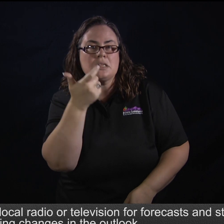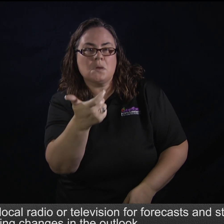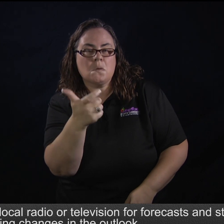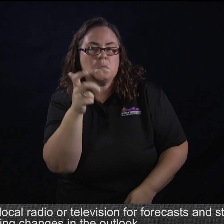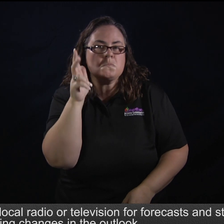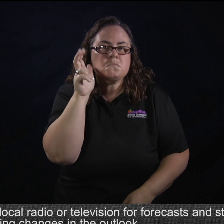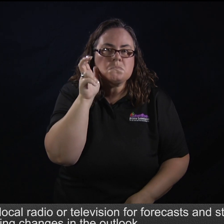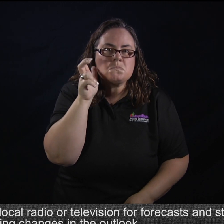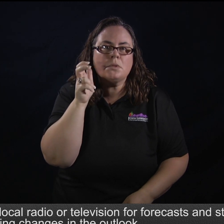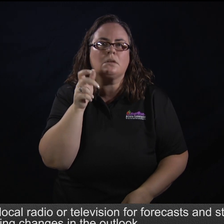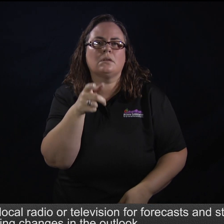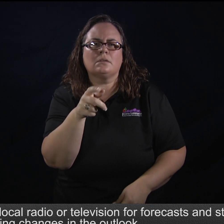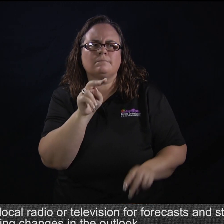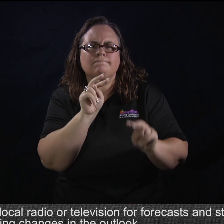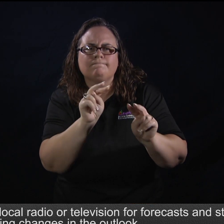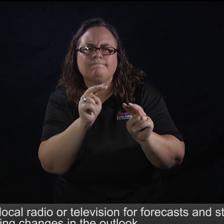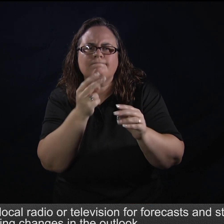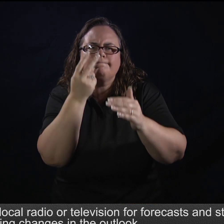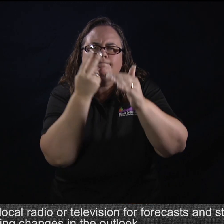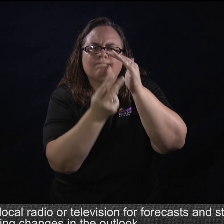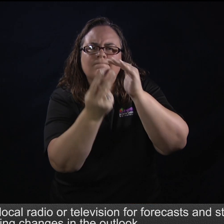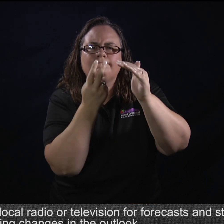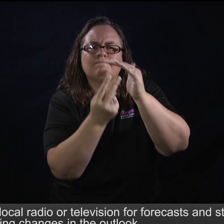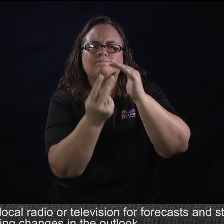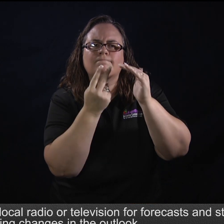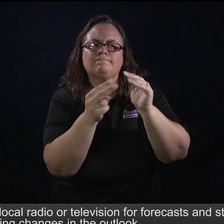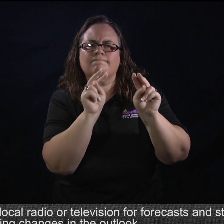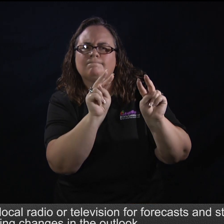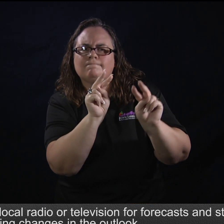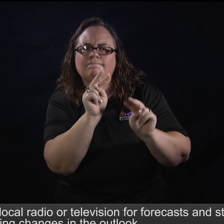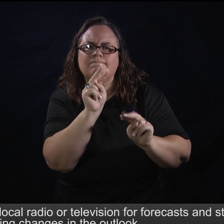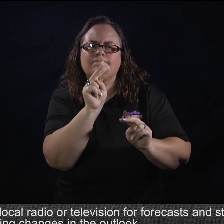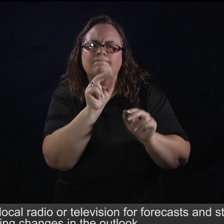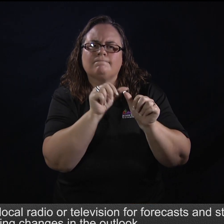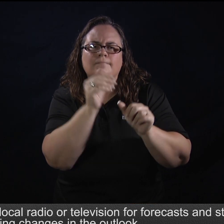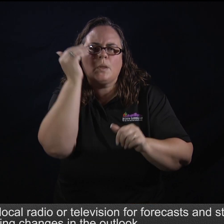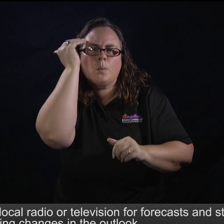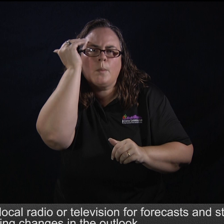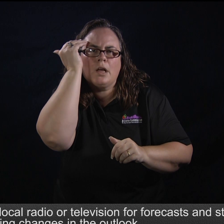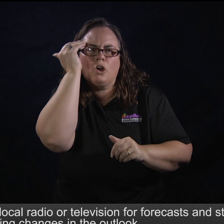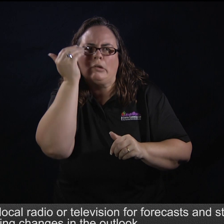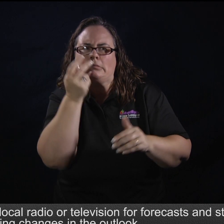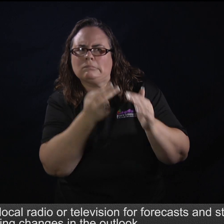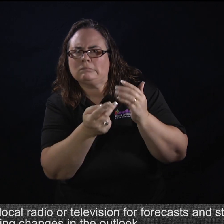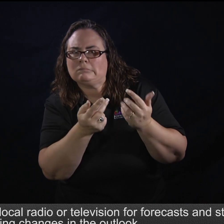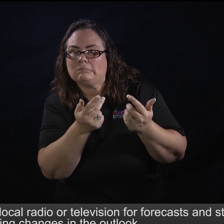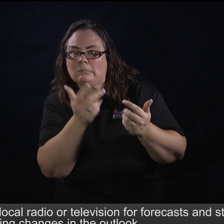Listen to local radio or television for forecasts and stay aware of upcoming changes in the outlook.